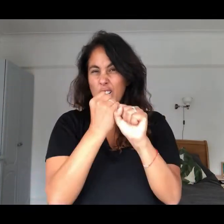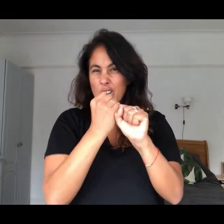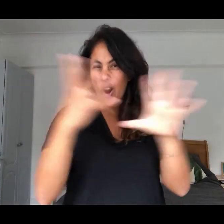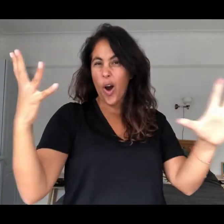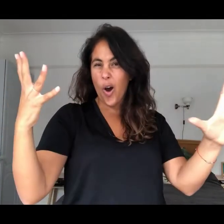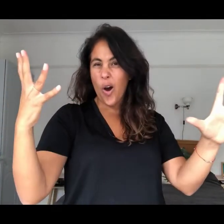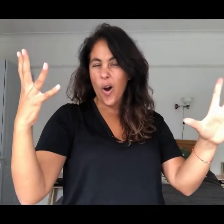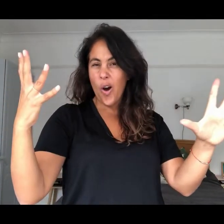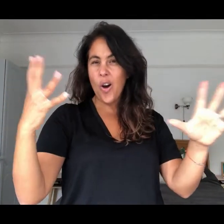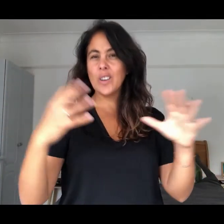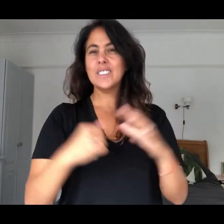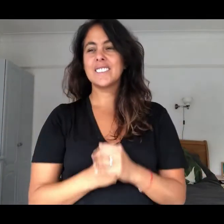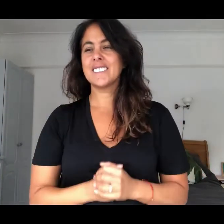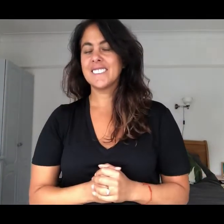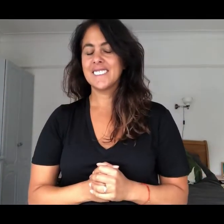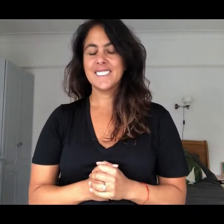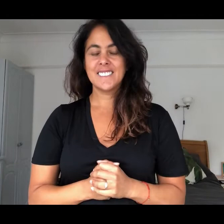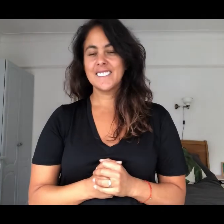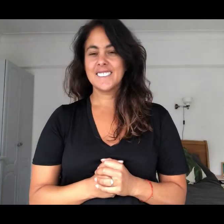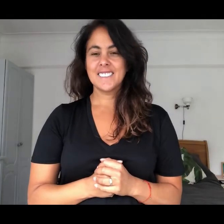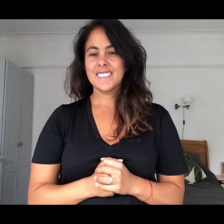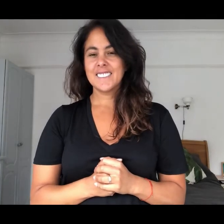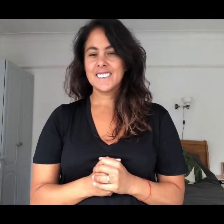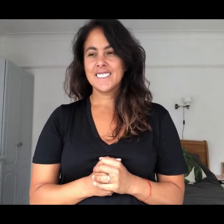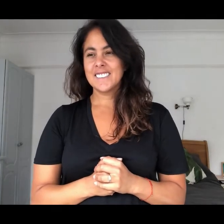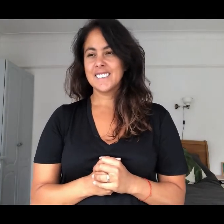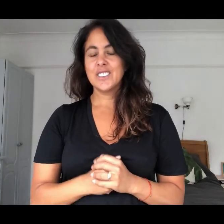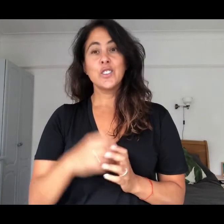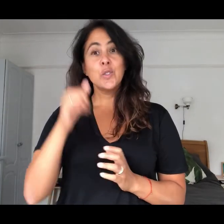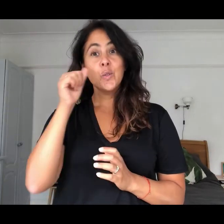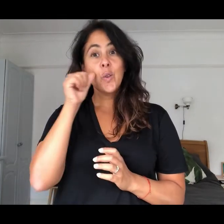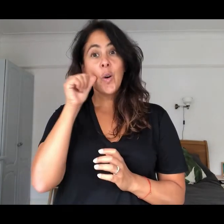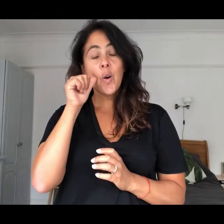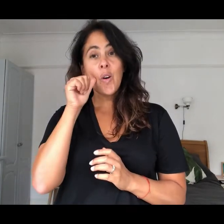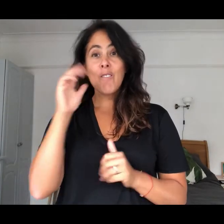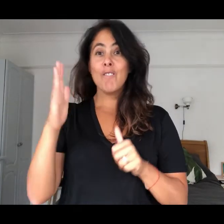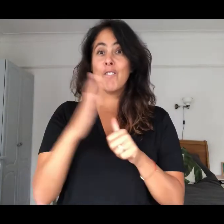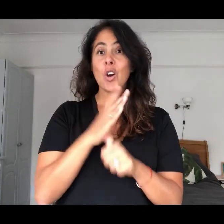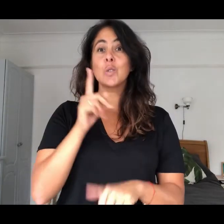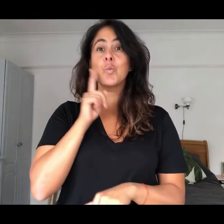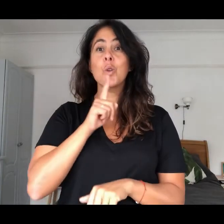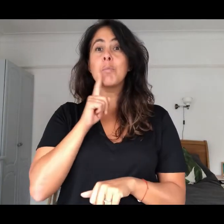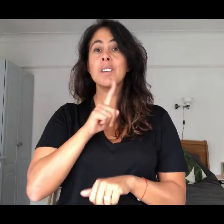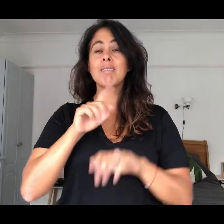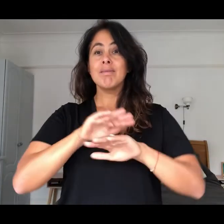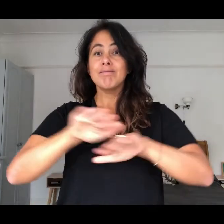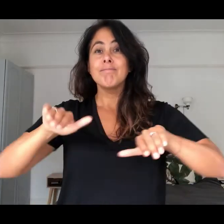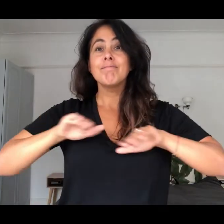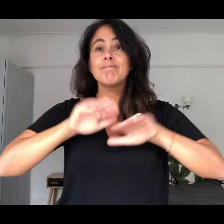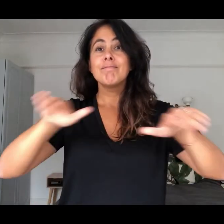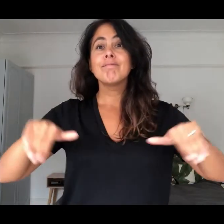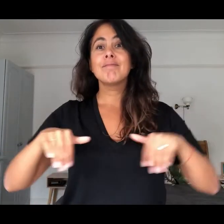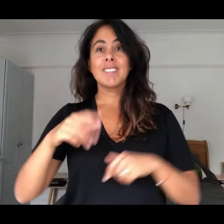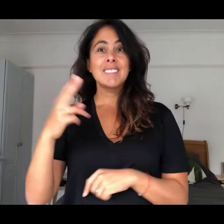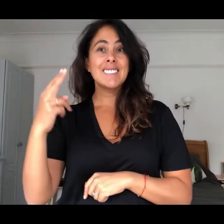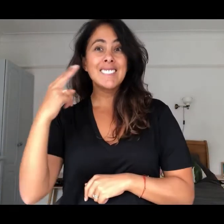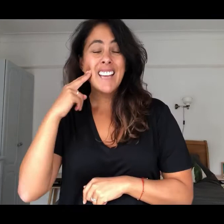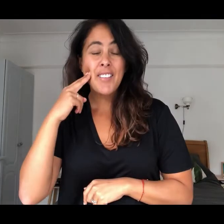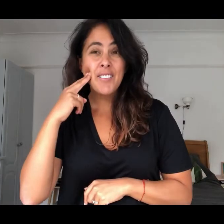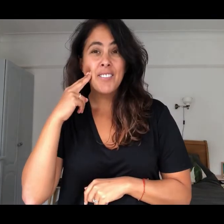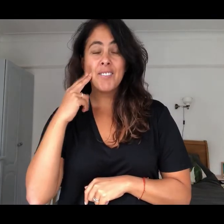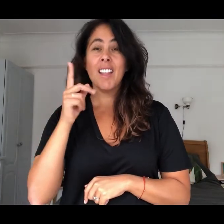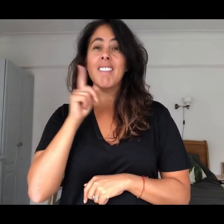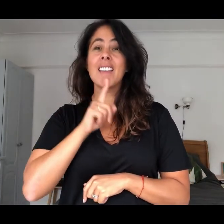the gold! Does you know that the first woman ever to swim the English Channel was a dead